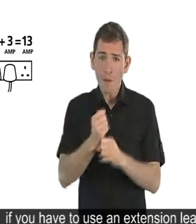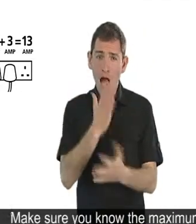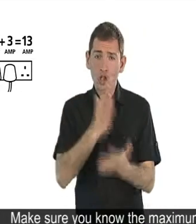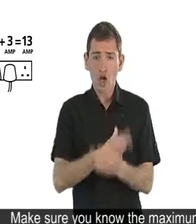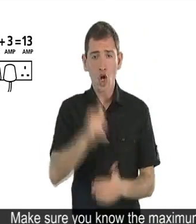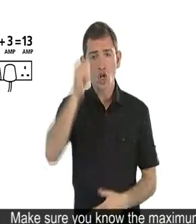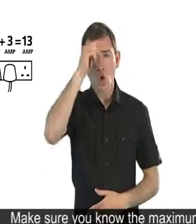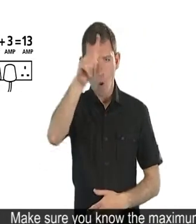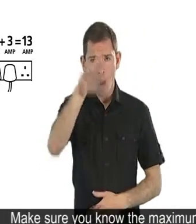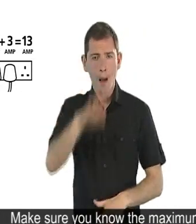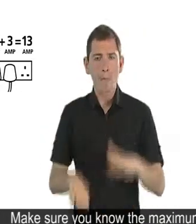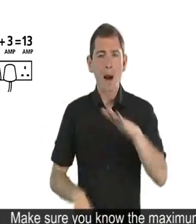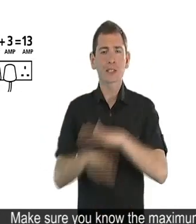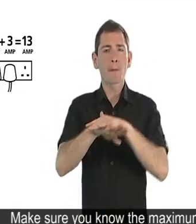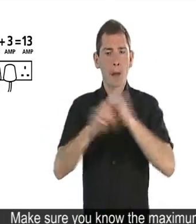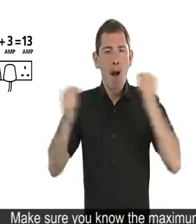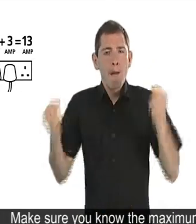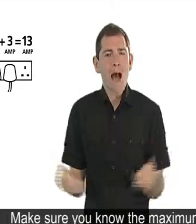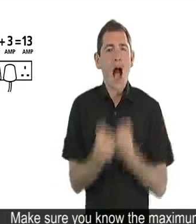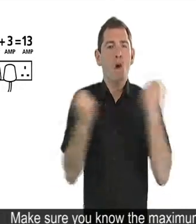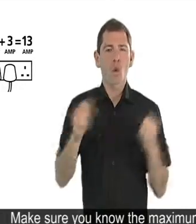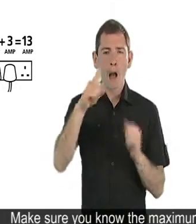Make sure you know the maximum number of amps it can take.